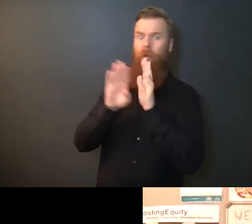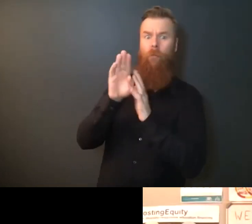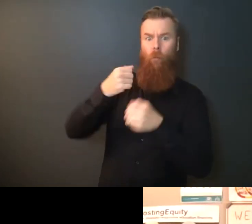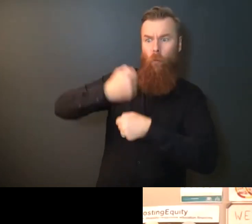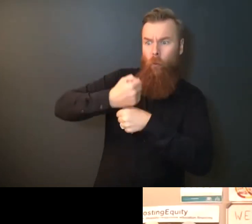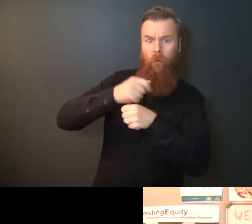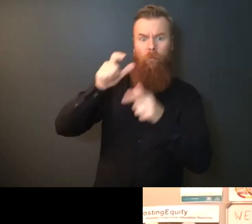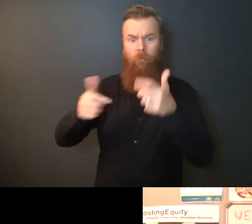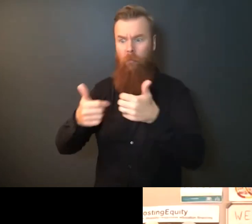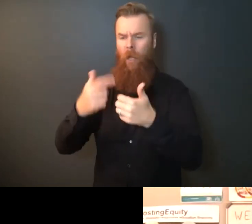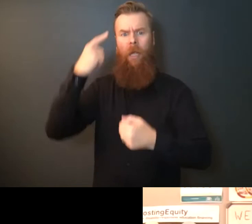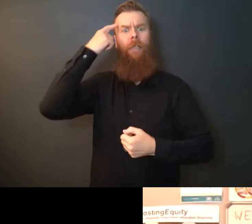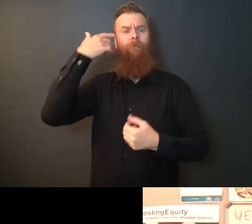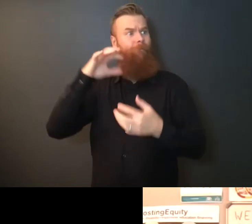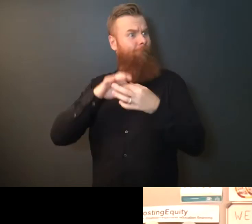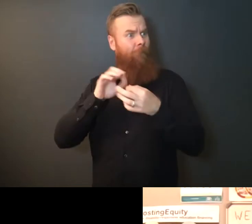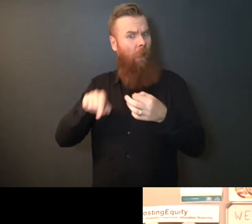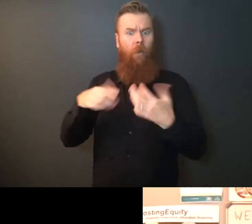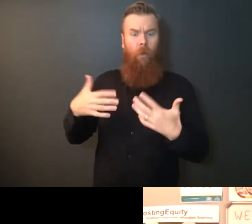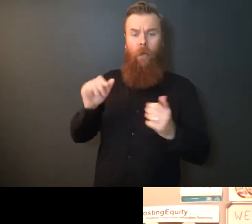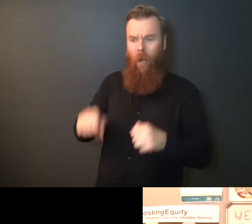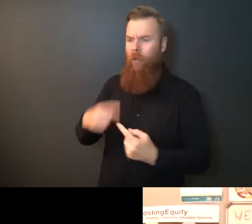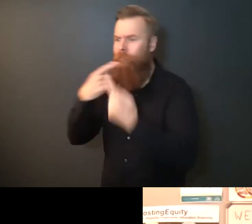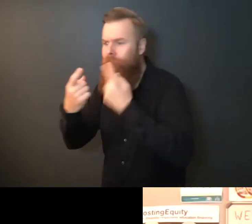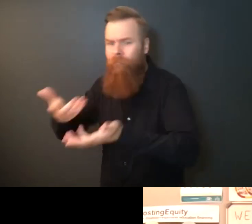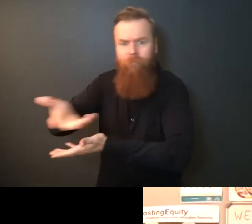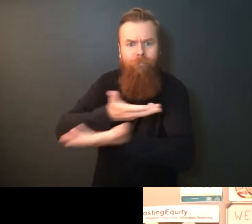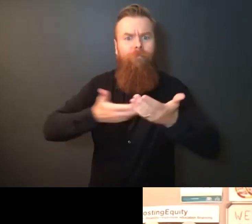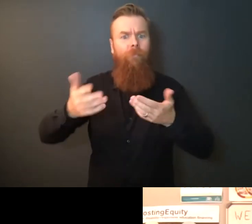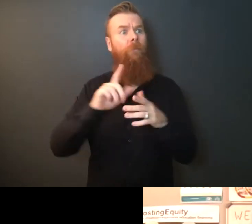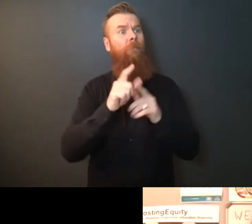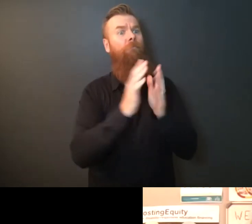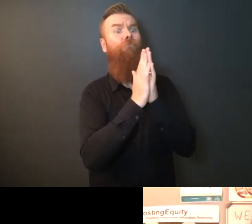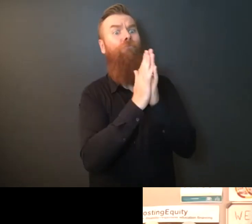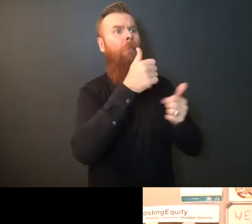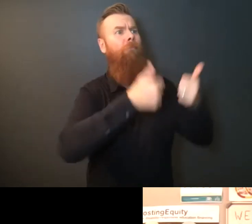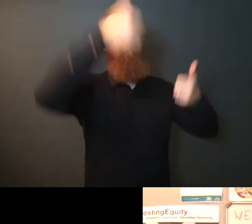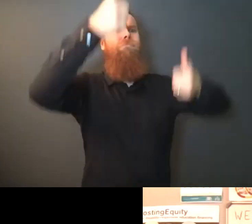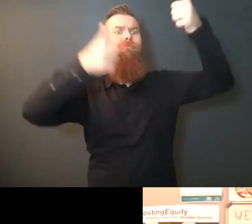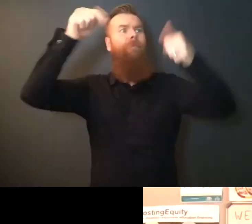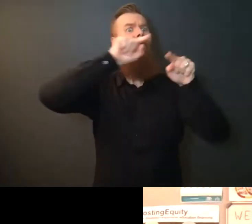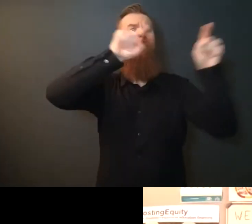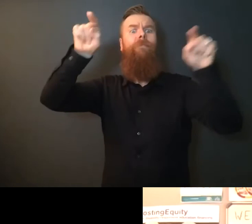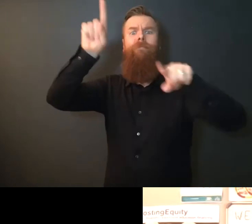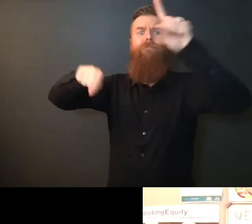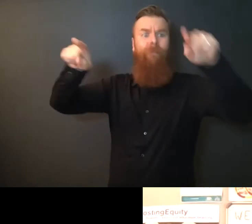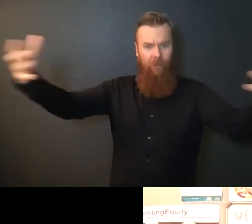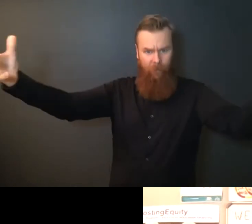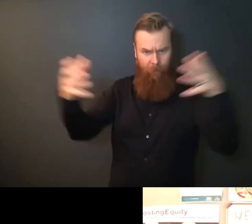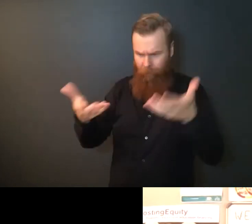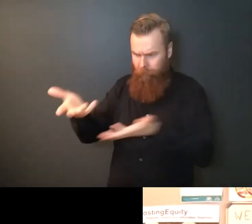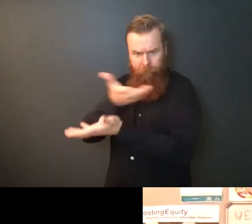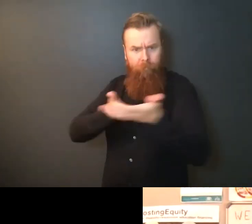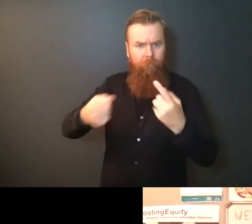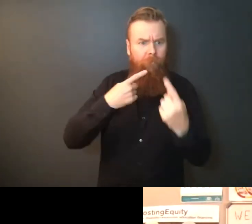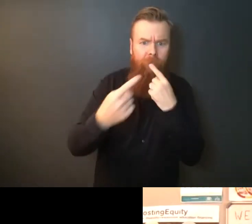sessions with religious leaders. It might be a one-dose kind of situation where they just go have one